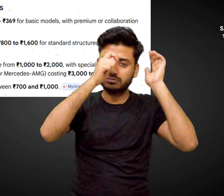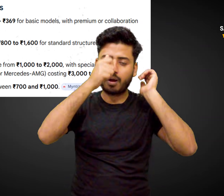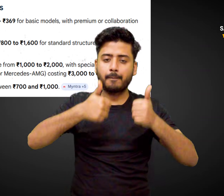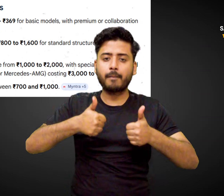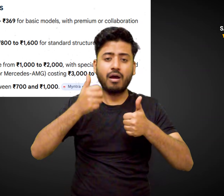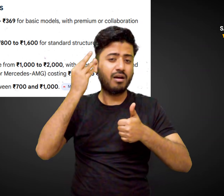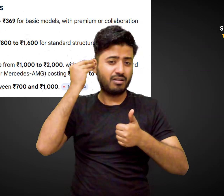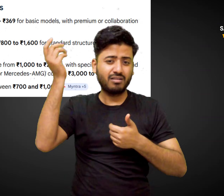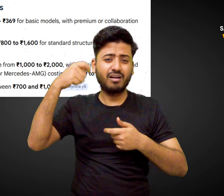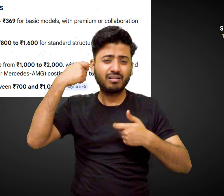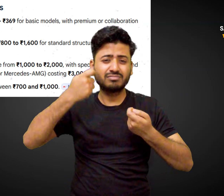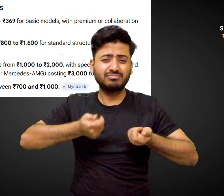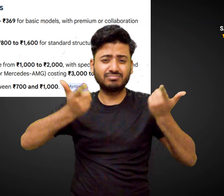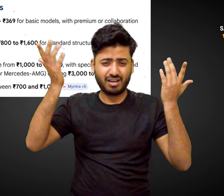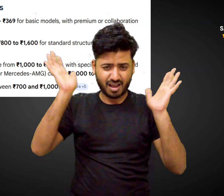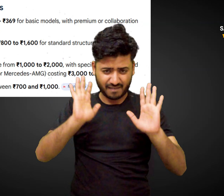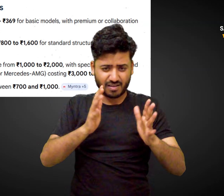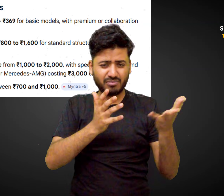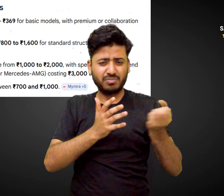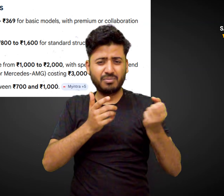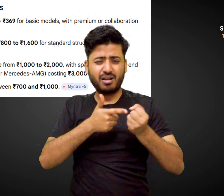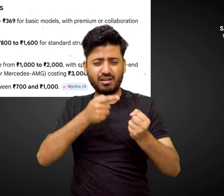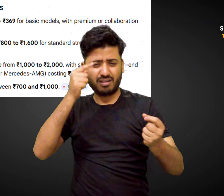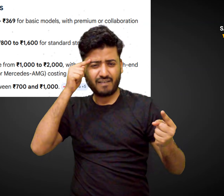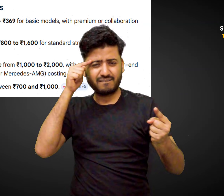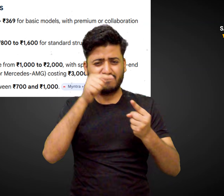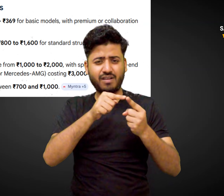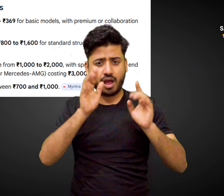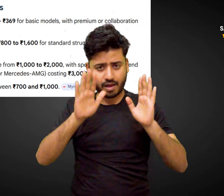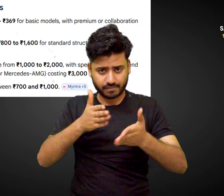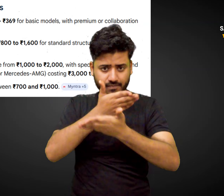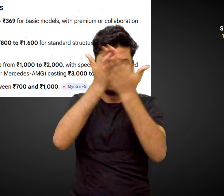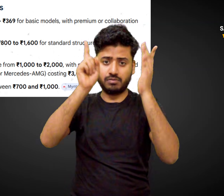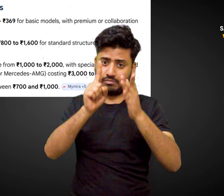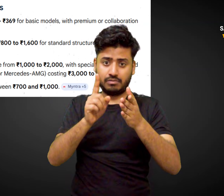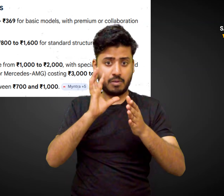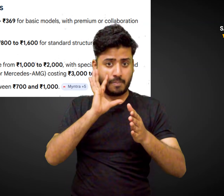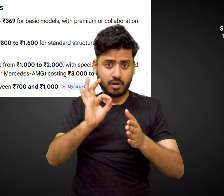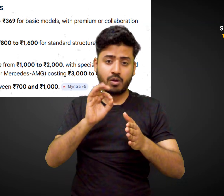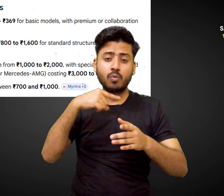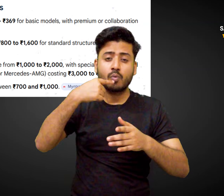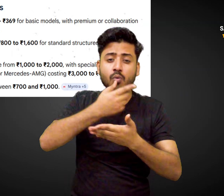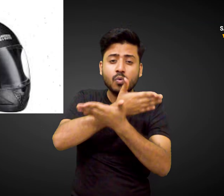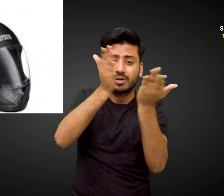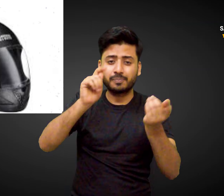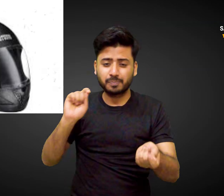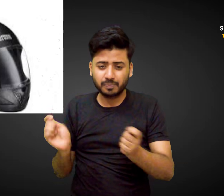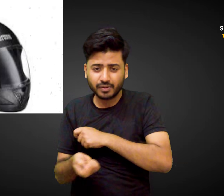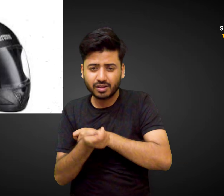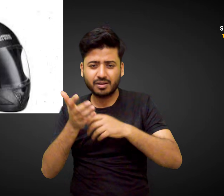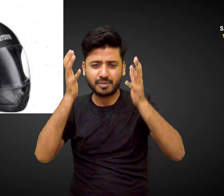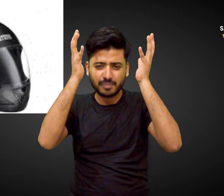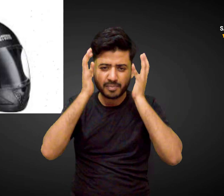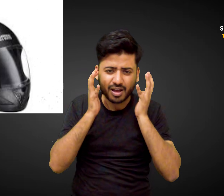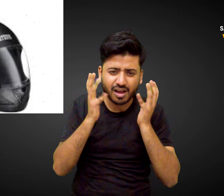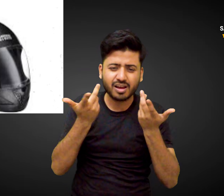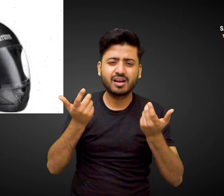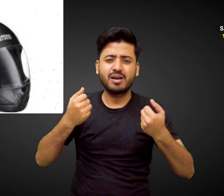Use caps with soft, smooth linings like satin or silk to minimize friction against hair strands, which can lead to